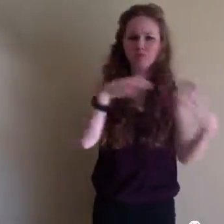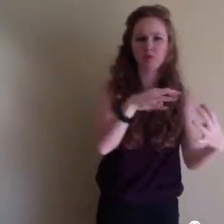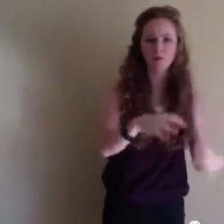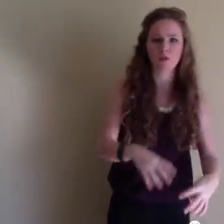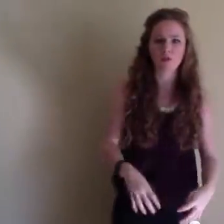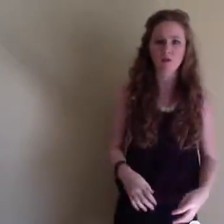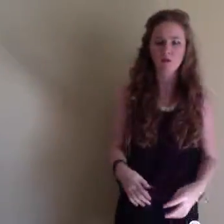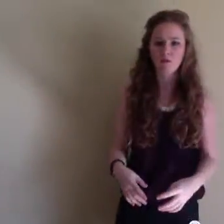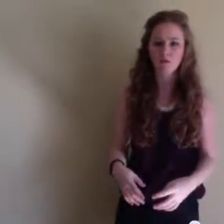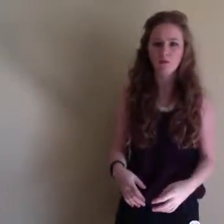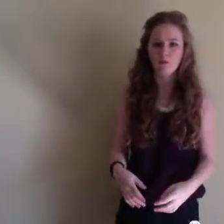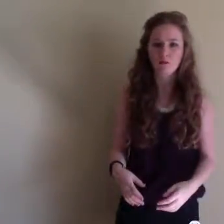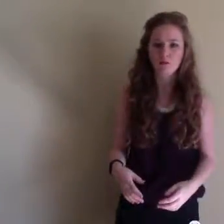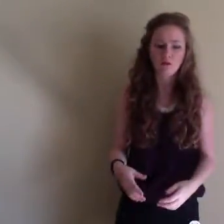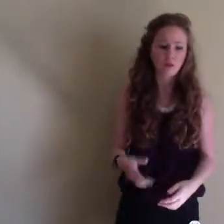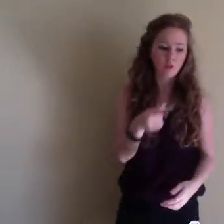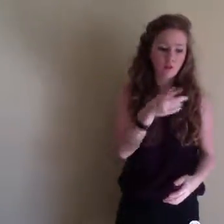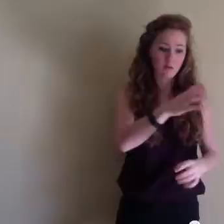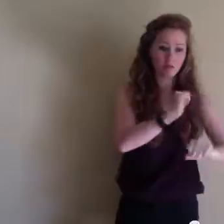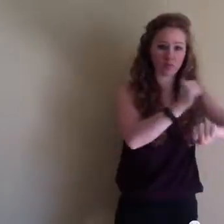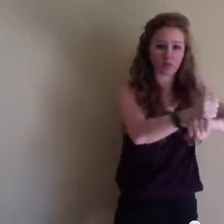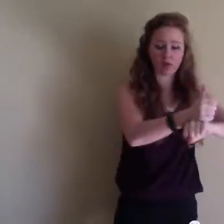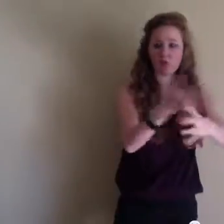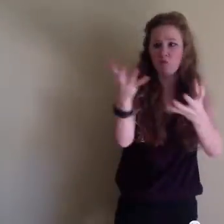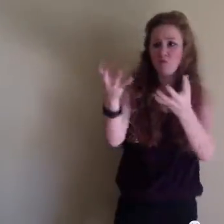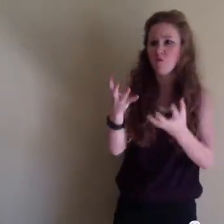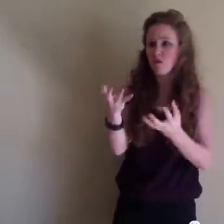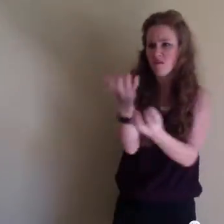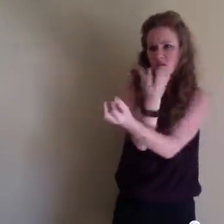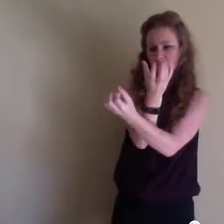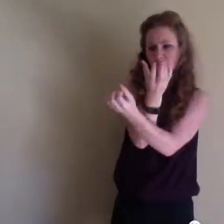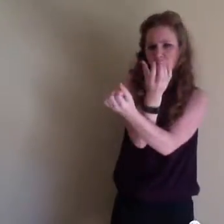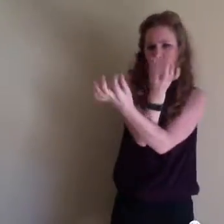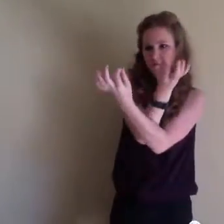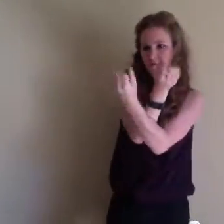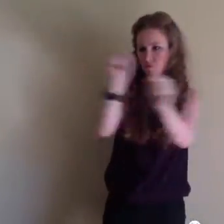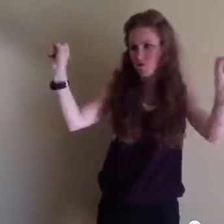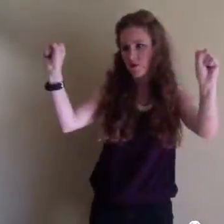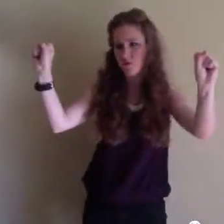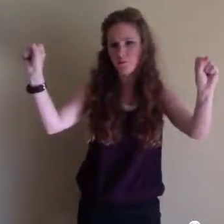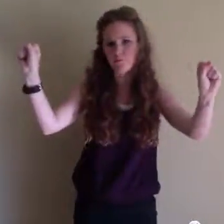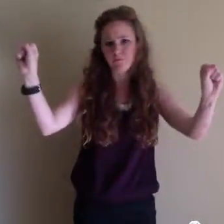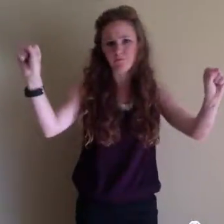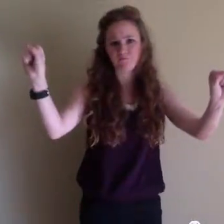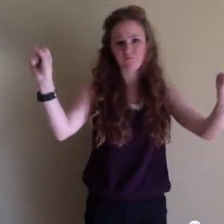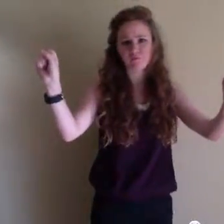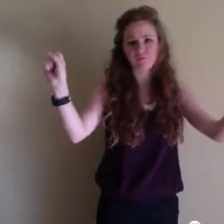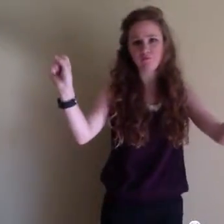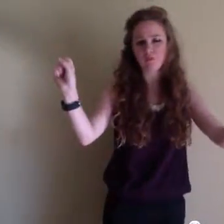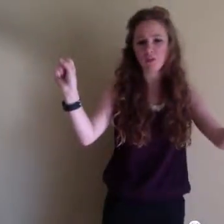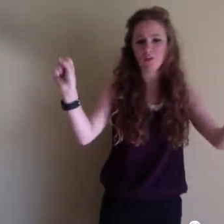And it was a long, hard war. The colonists wanted to be free.